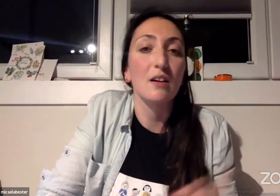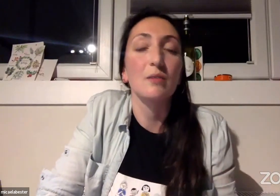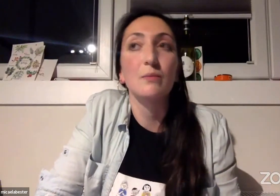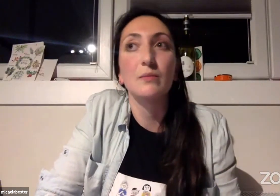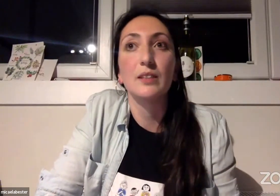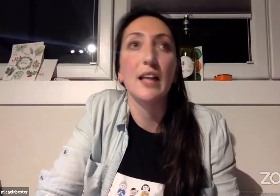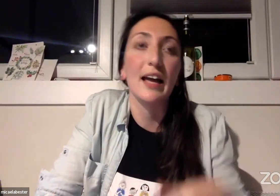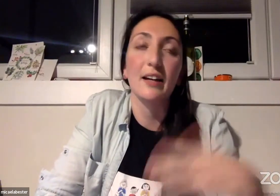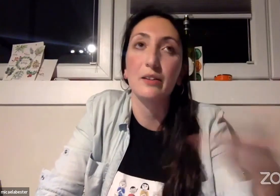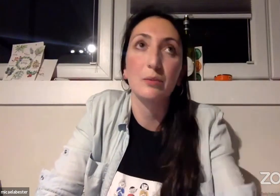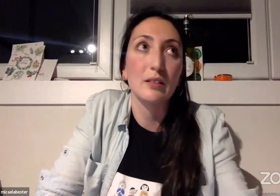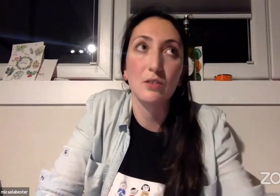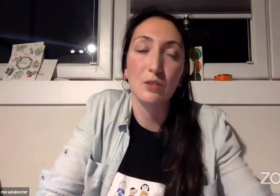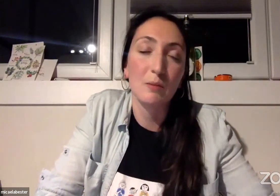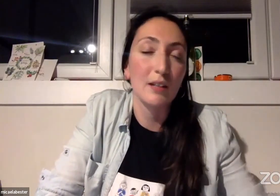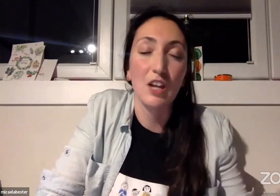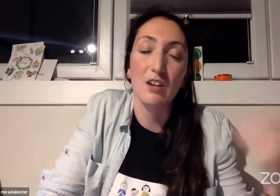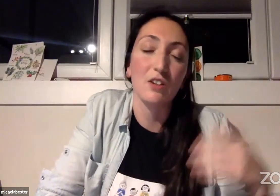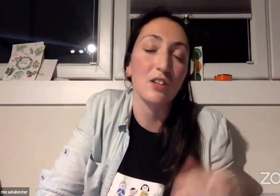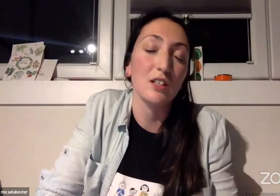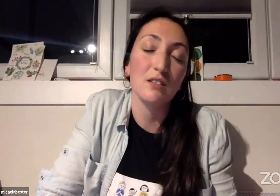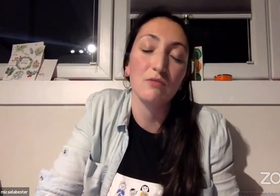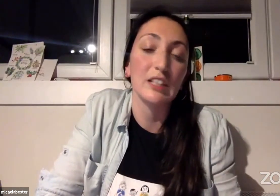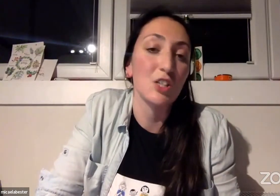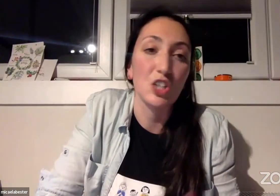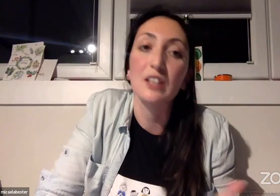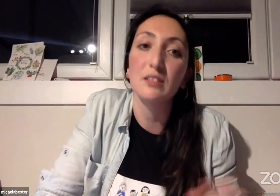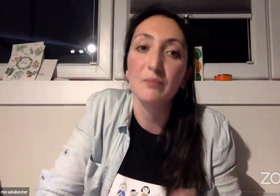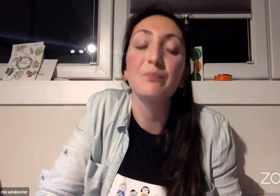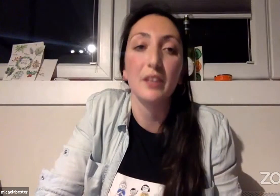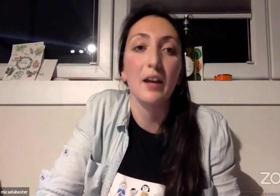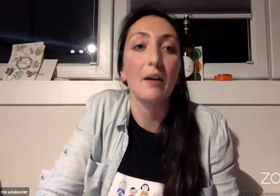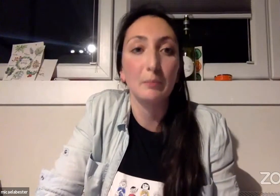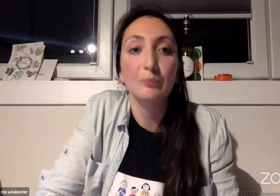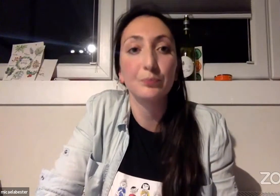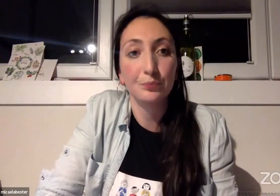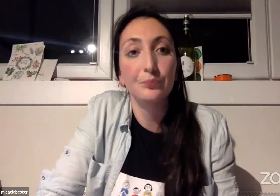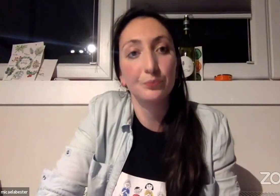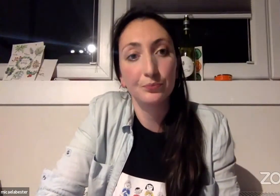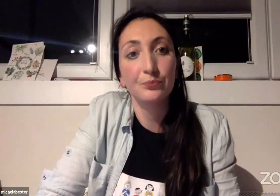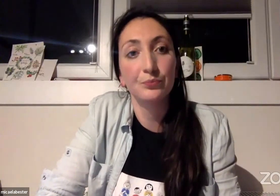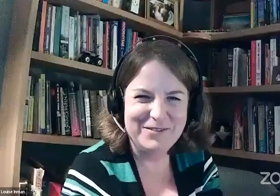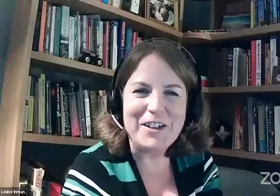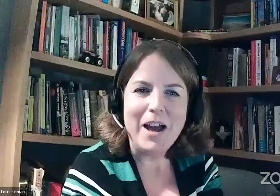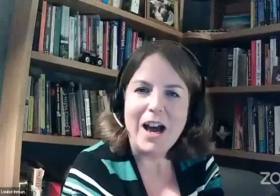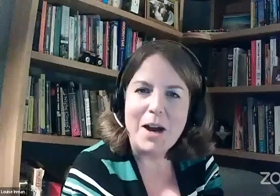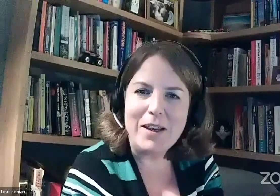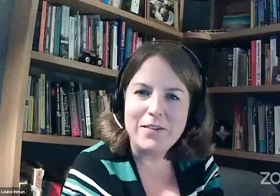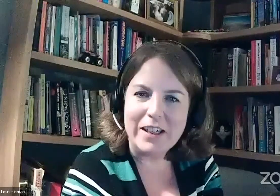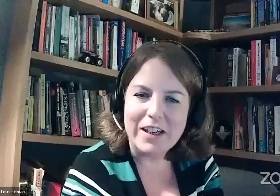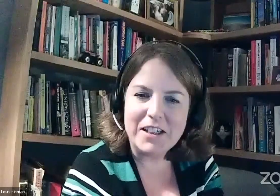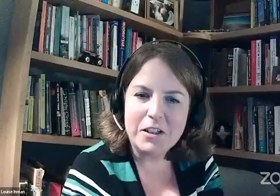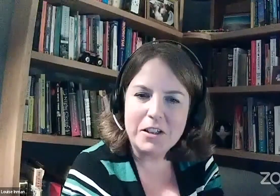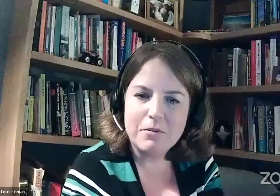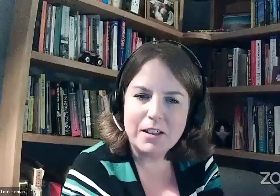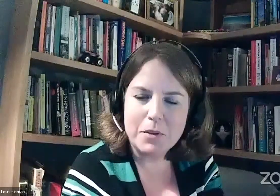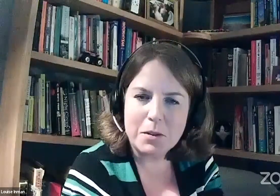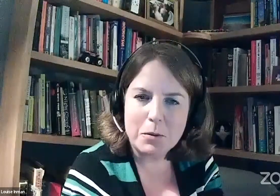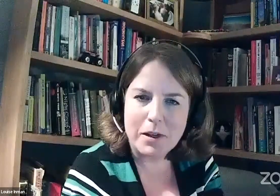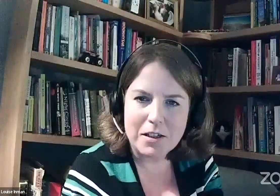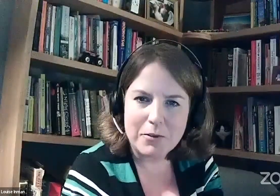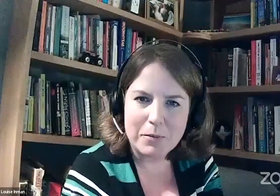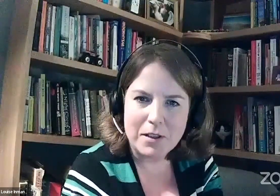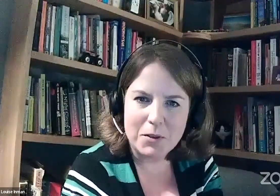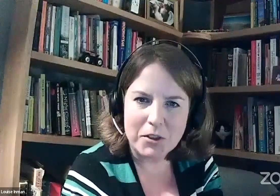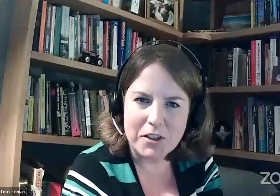is, like we talked about gender and religion. And yeah. Thank you. Evie, are you ready with